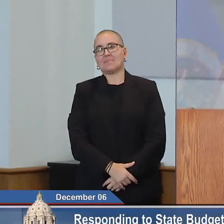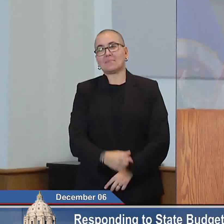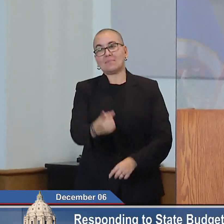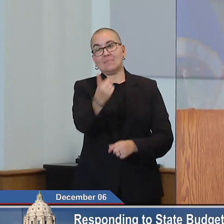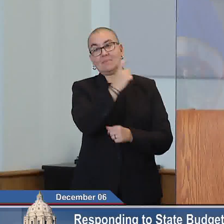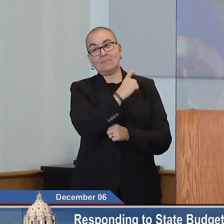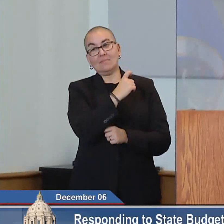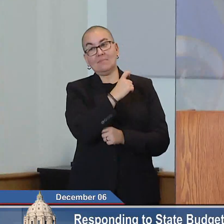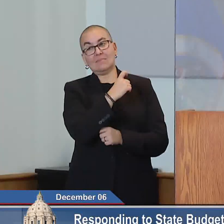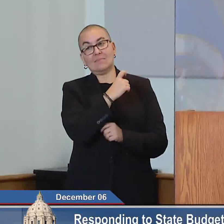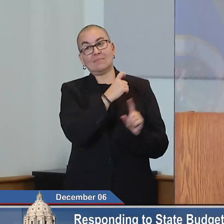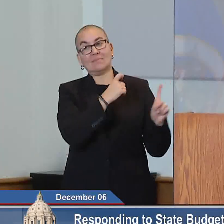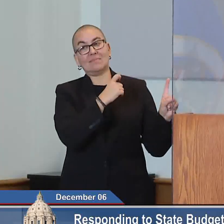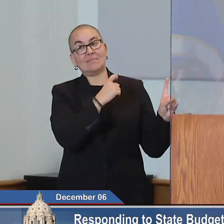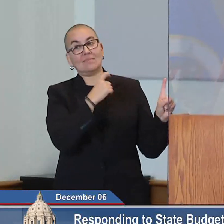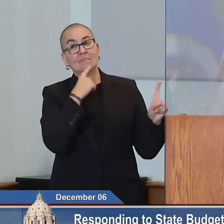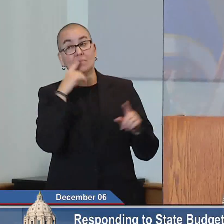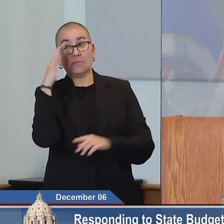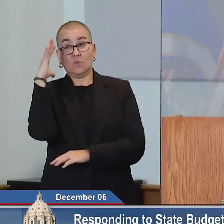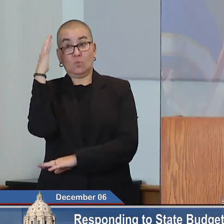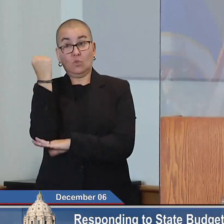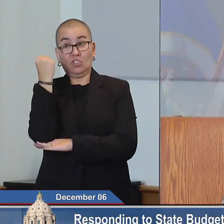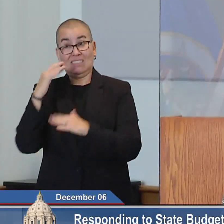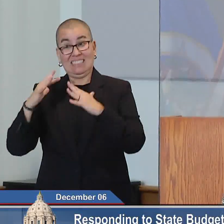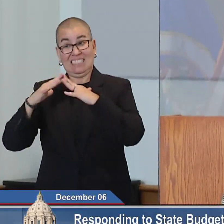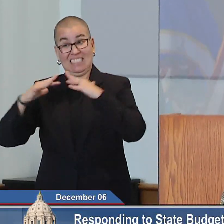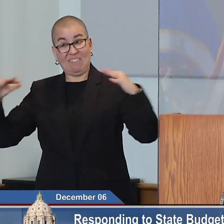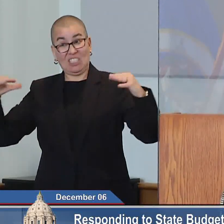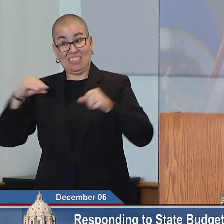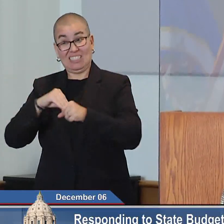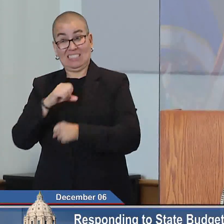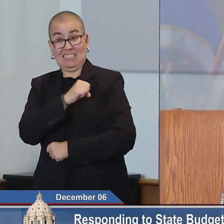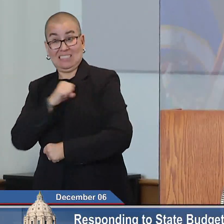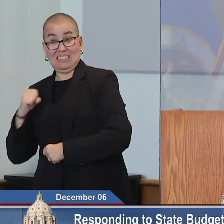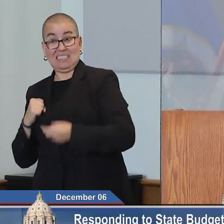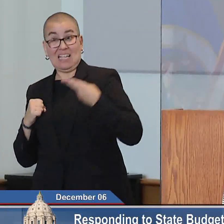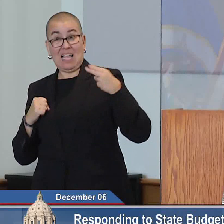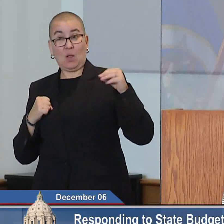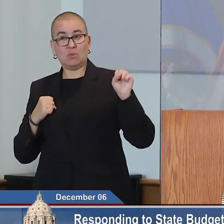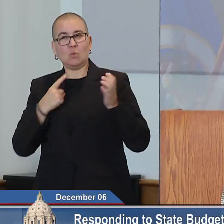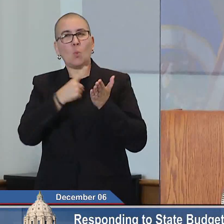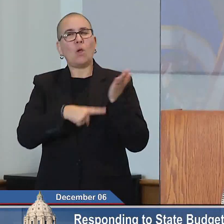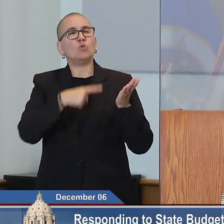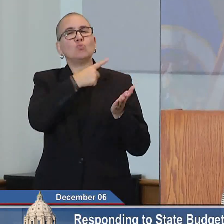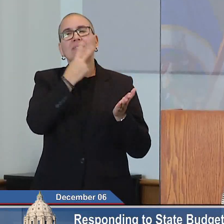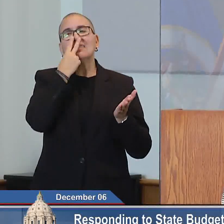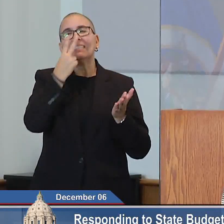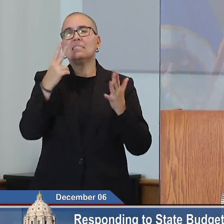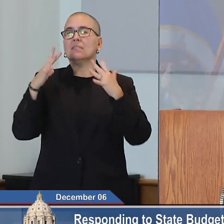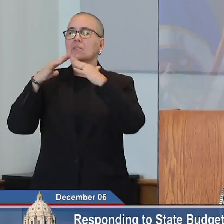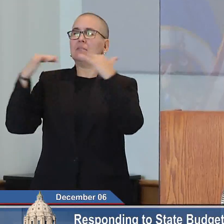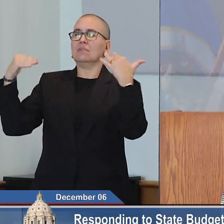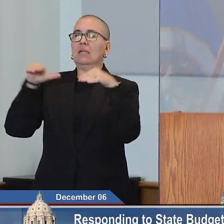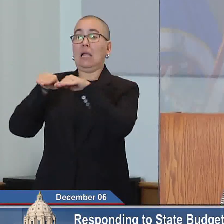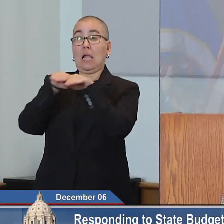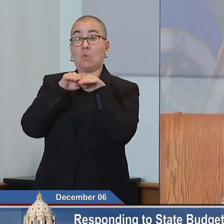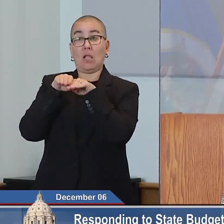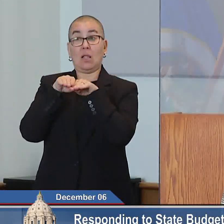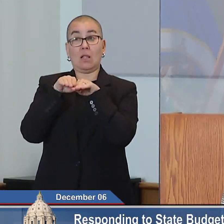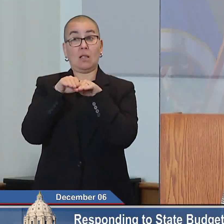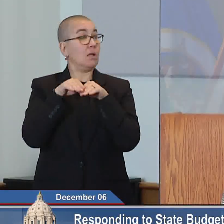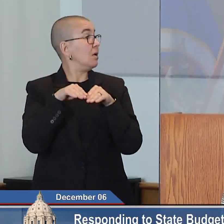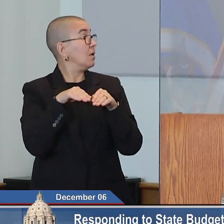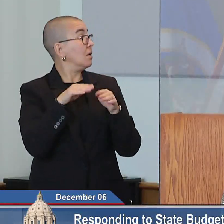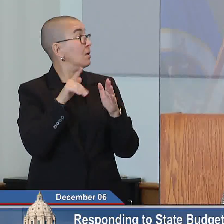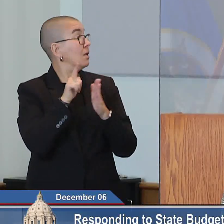coming in to both the House and the Senate and your membership, what could we see in terms of diversity, equity, inclusion, legislation, getting at some of the gaps, achievement